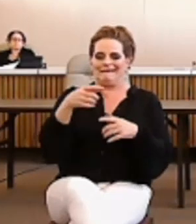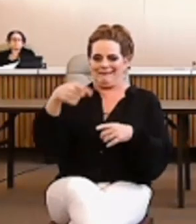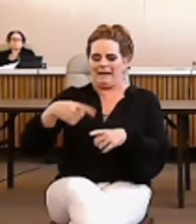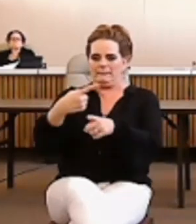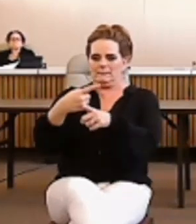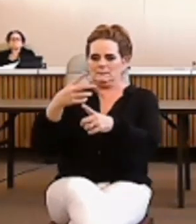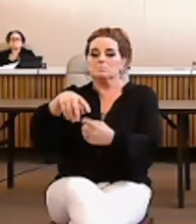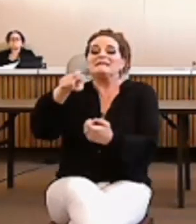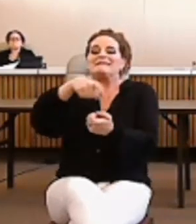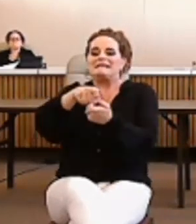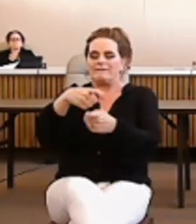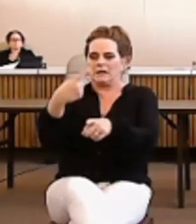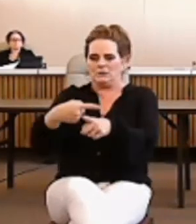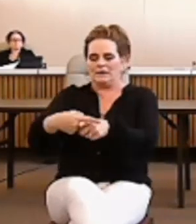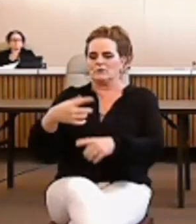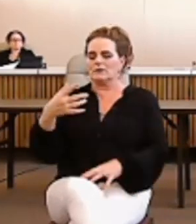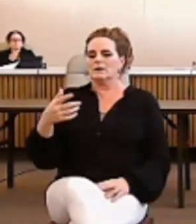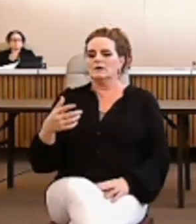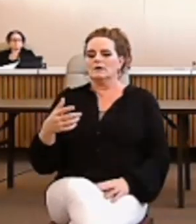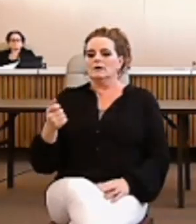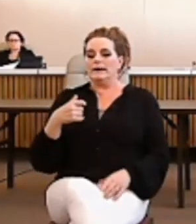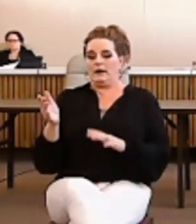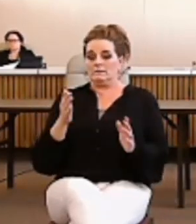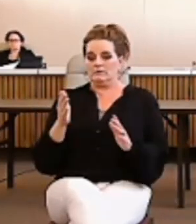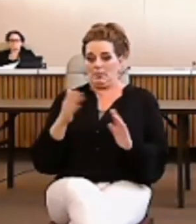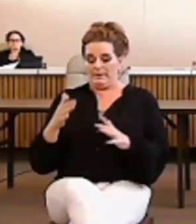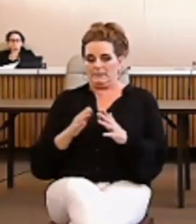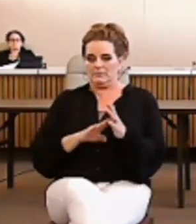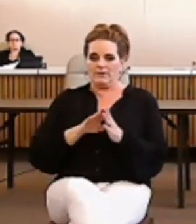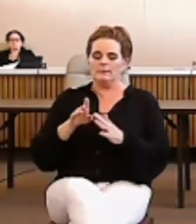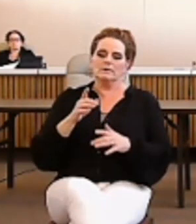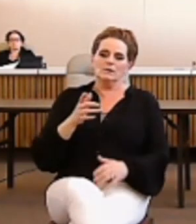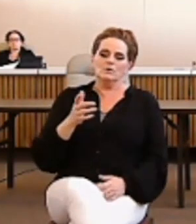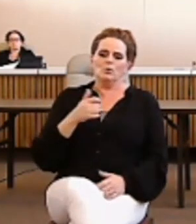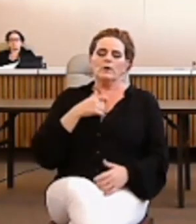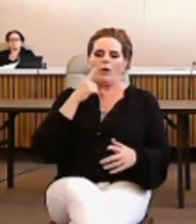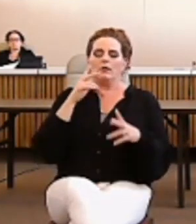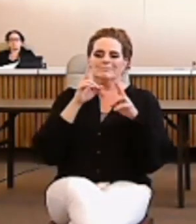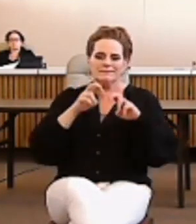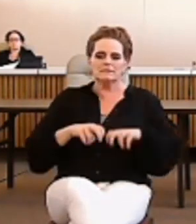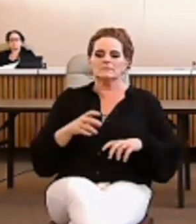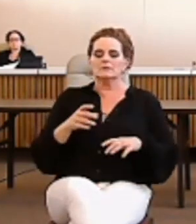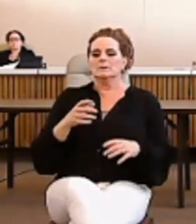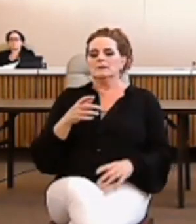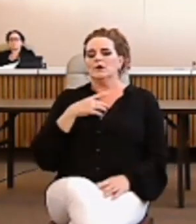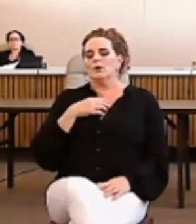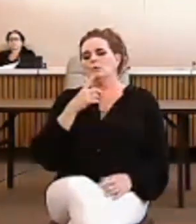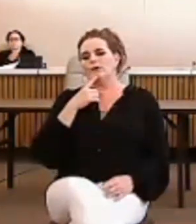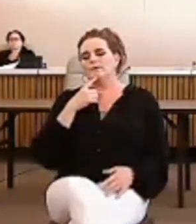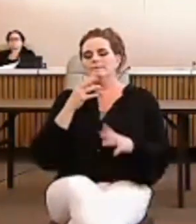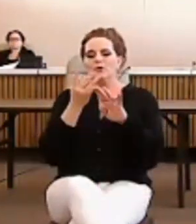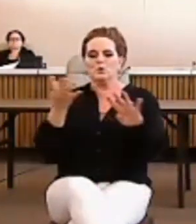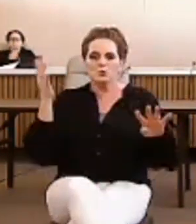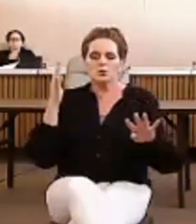Okay, And, as the plans develop, we will be doing, a traffic study to analyze, queuing distances, how the